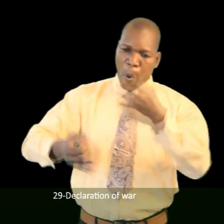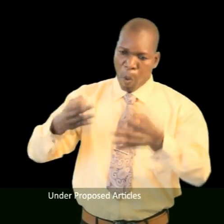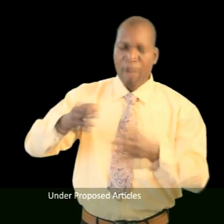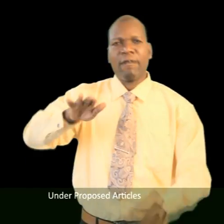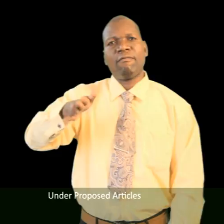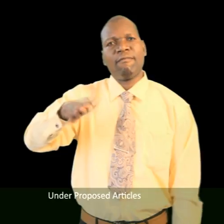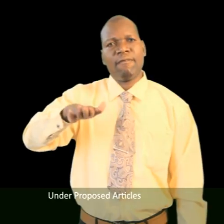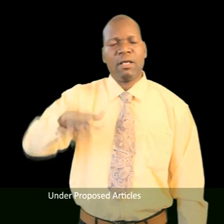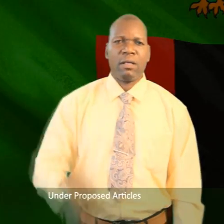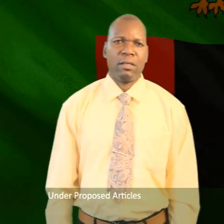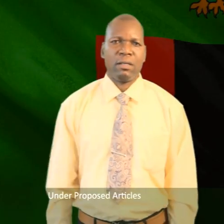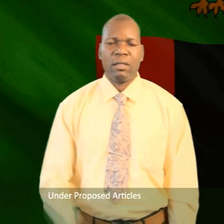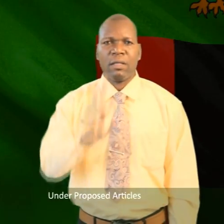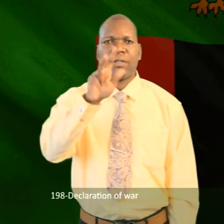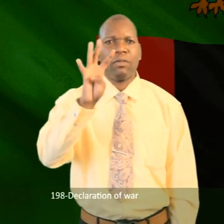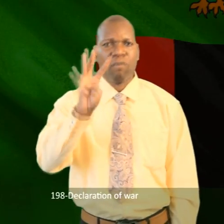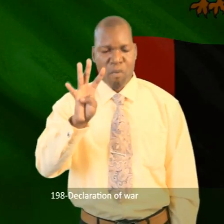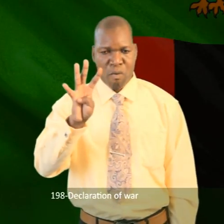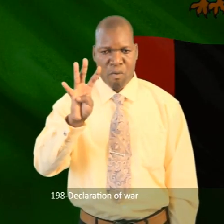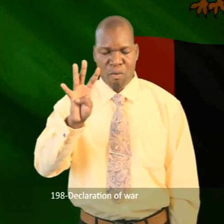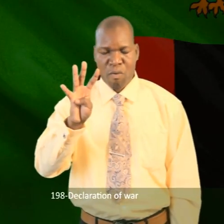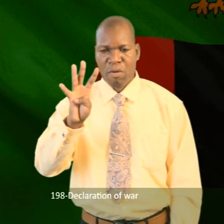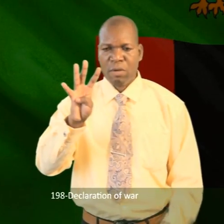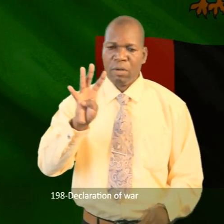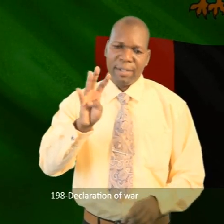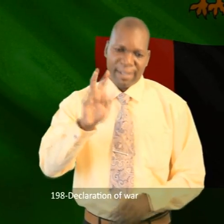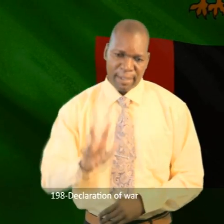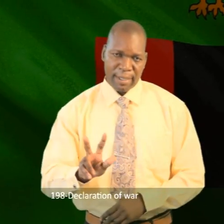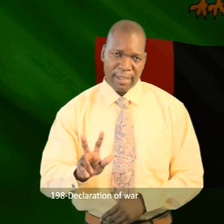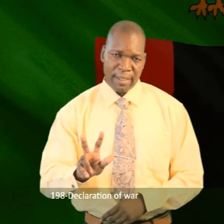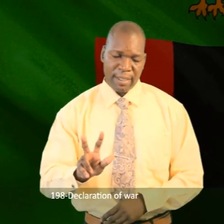Under proposed articles, 198. Declaration of war.